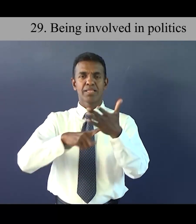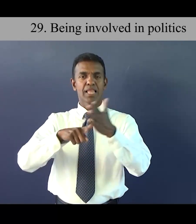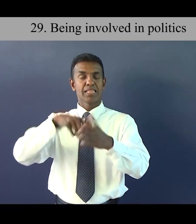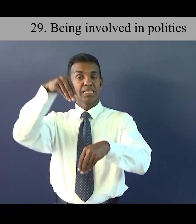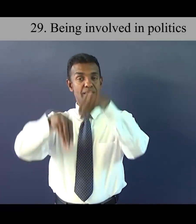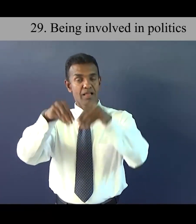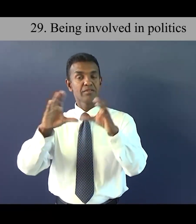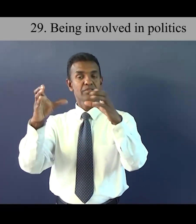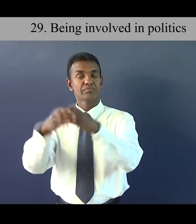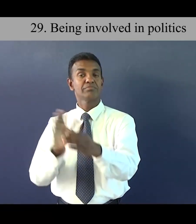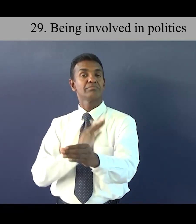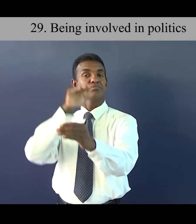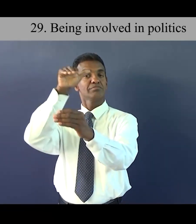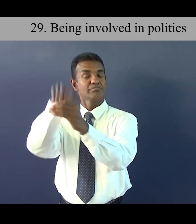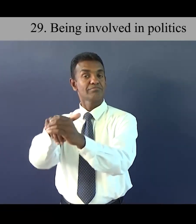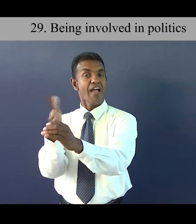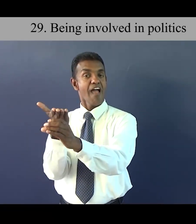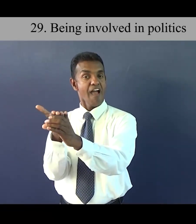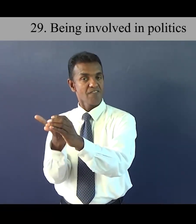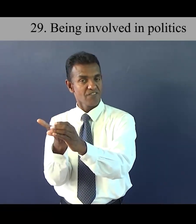and councillors.